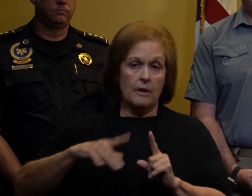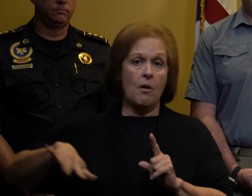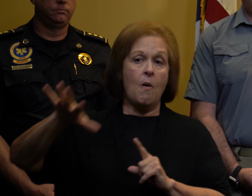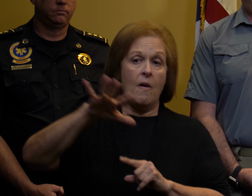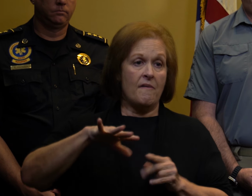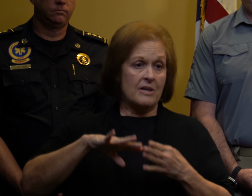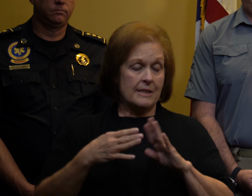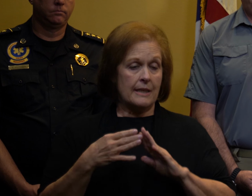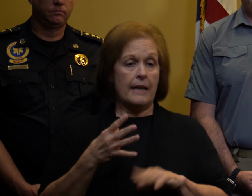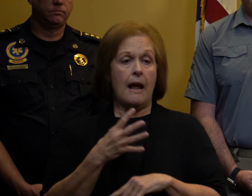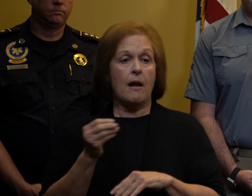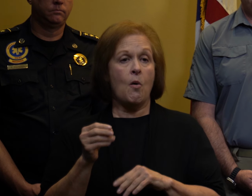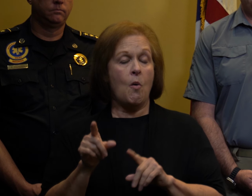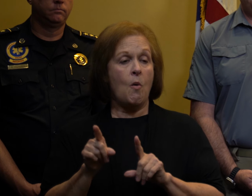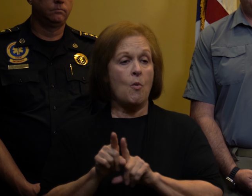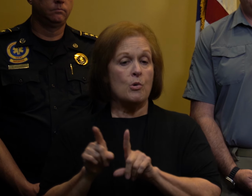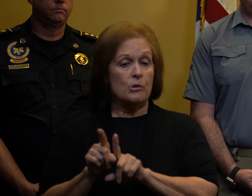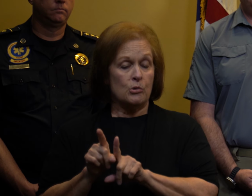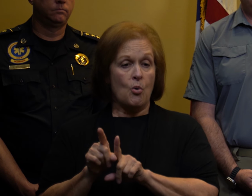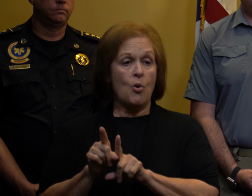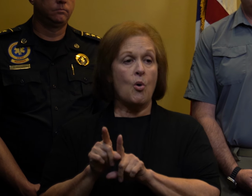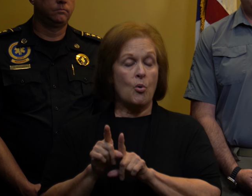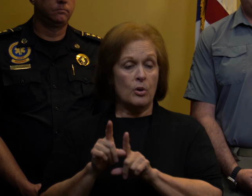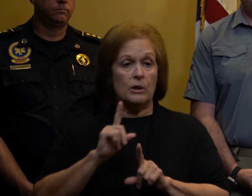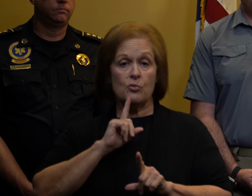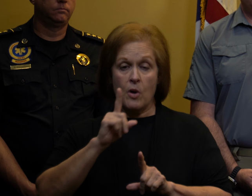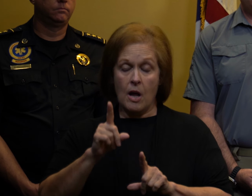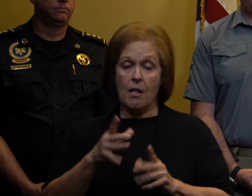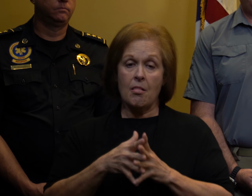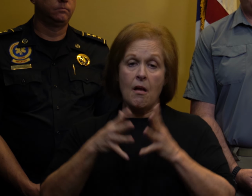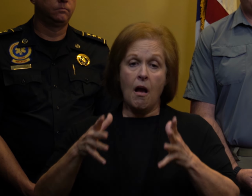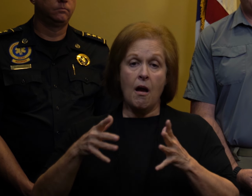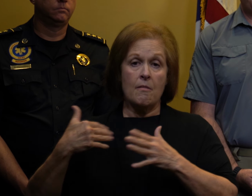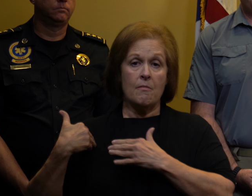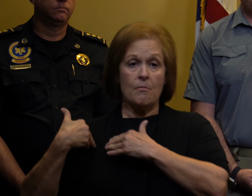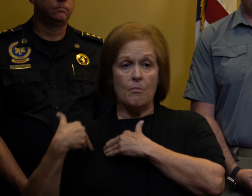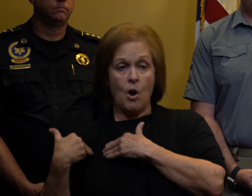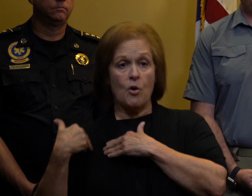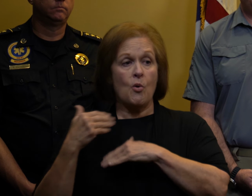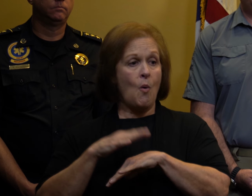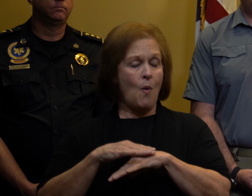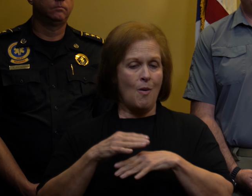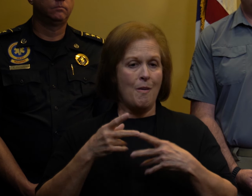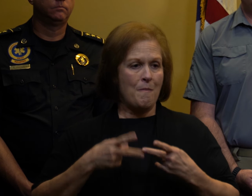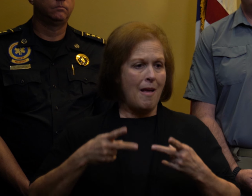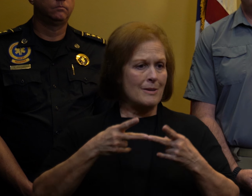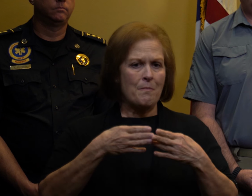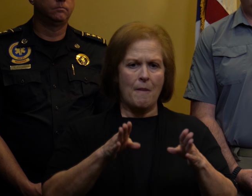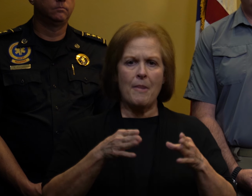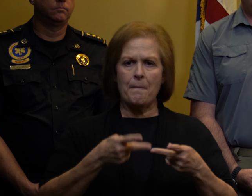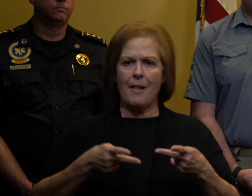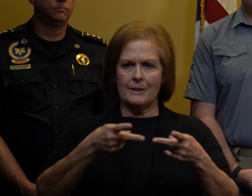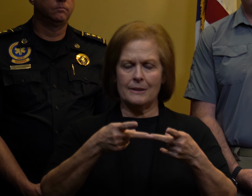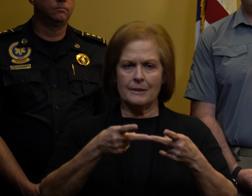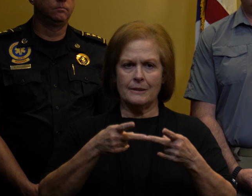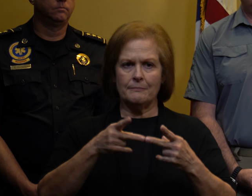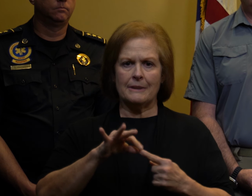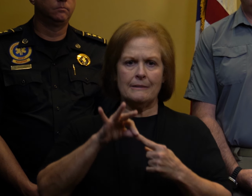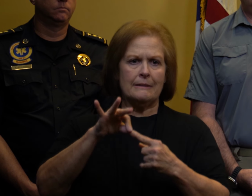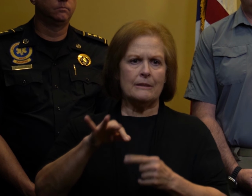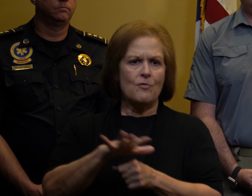city. And I have to say it is having a real burden even on facilities, public facilities,